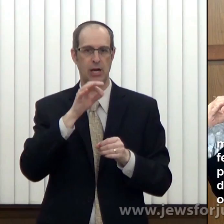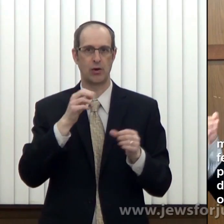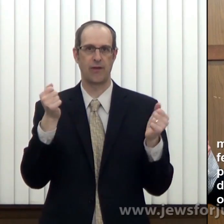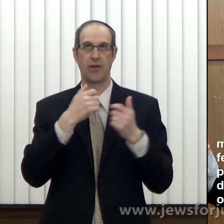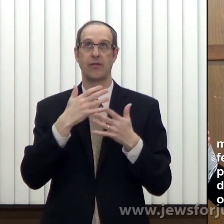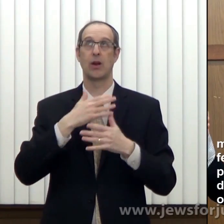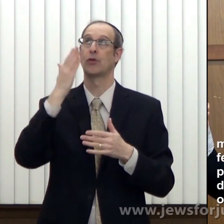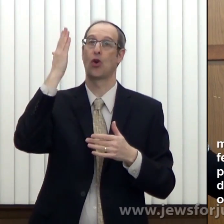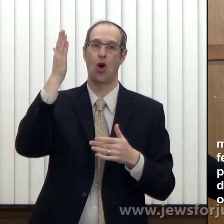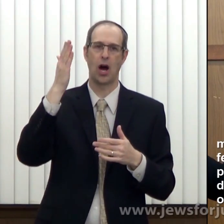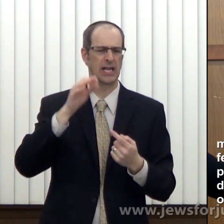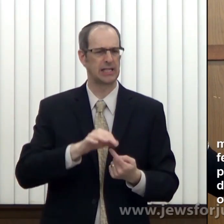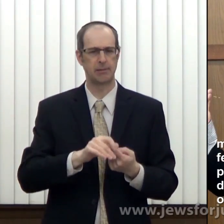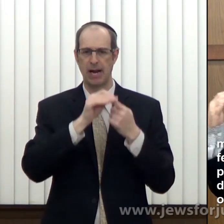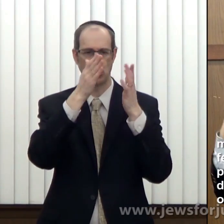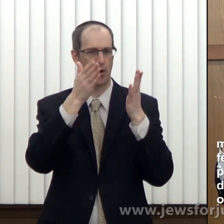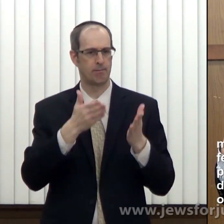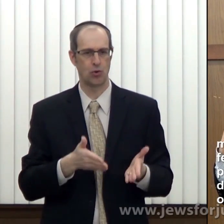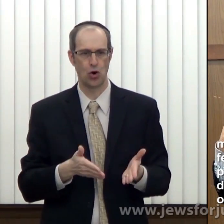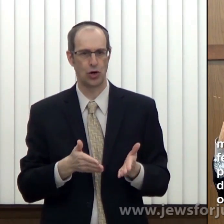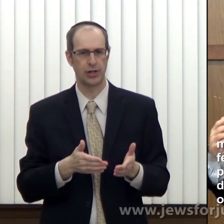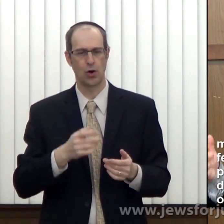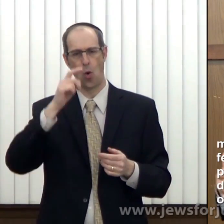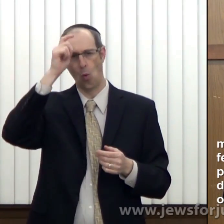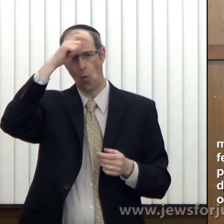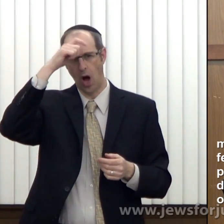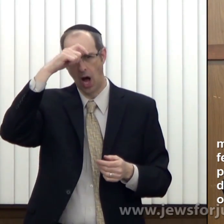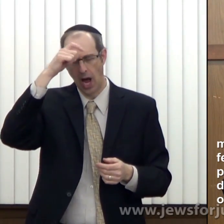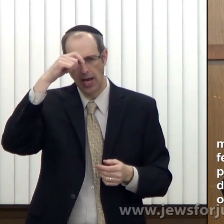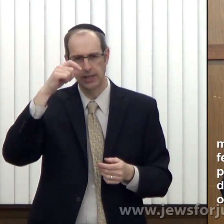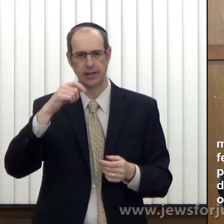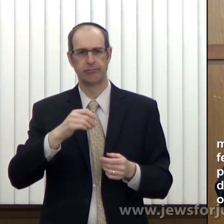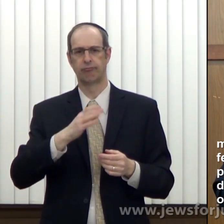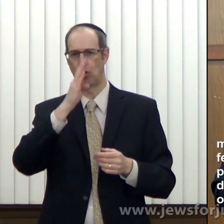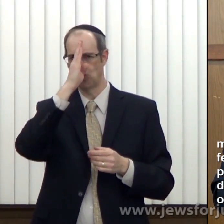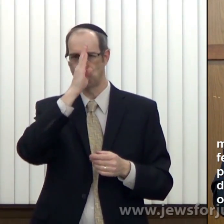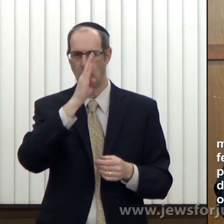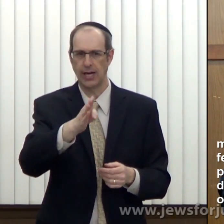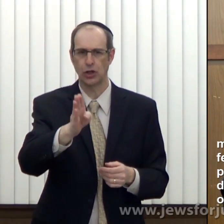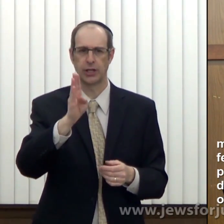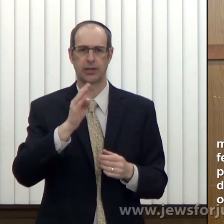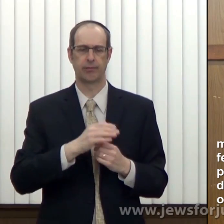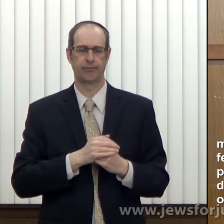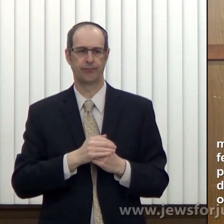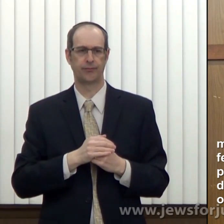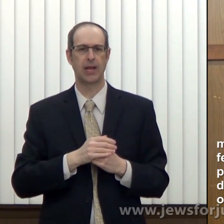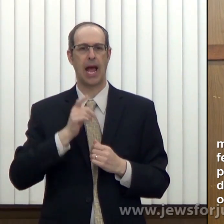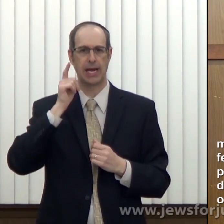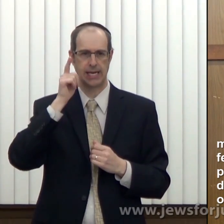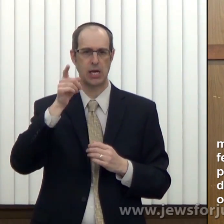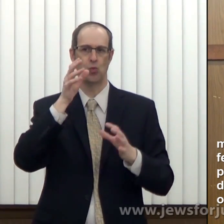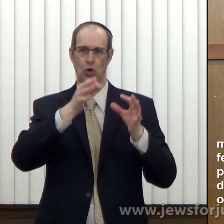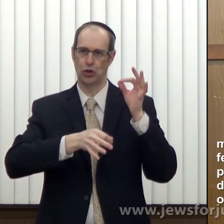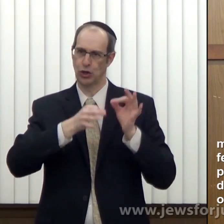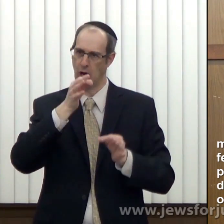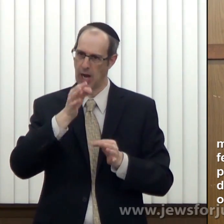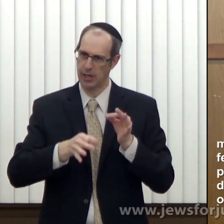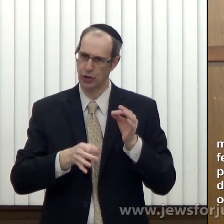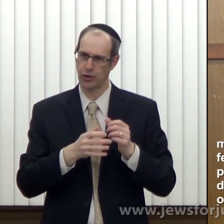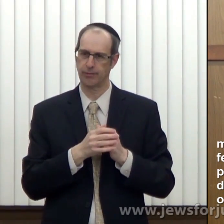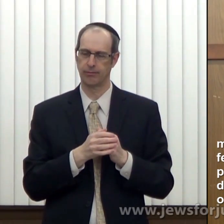very special person, wise and righteous, and we're told he will judge